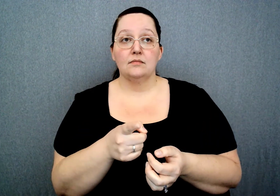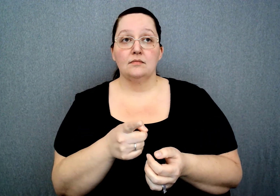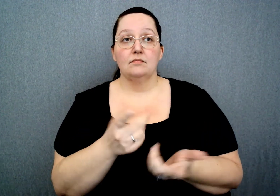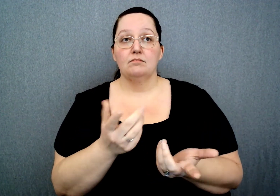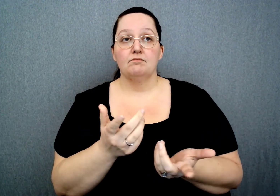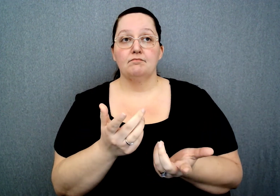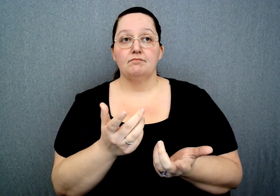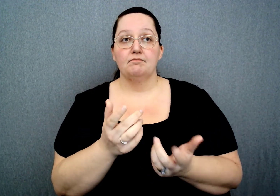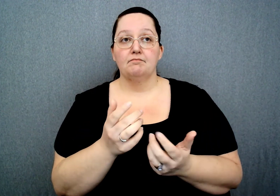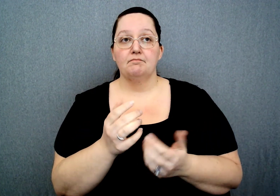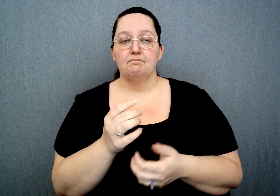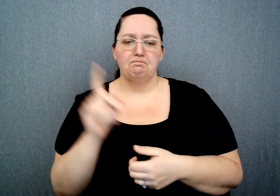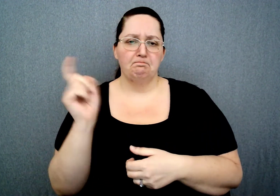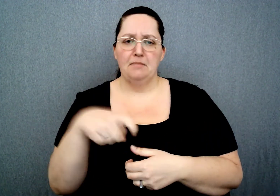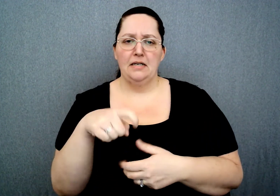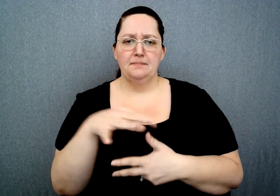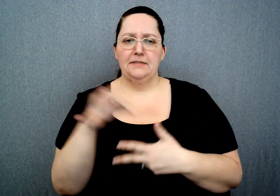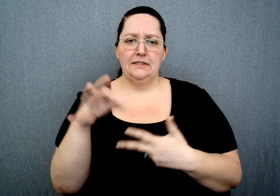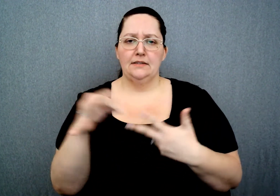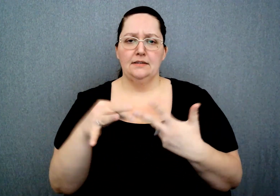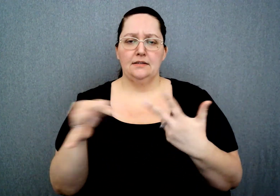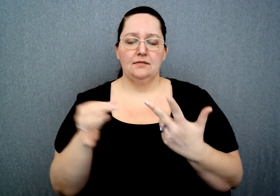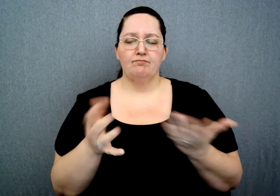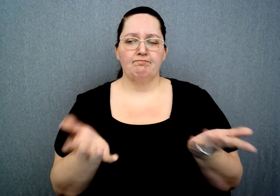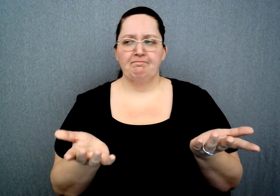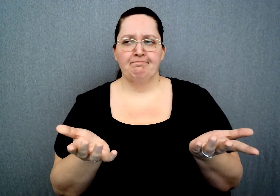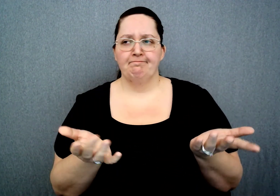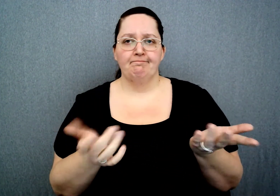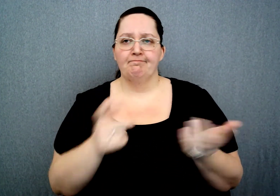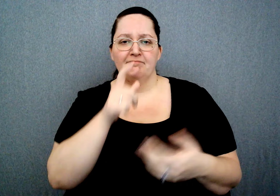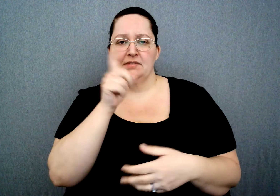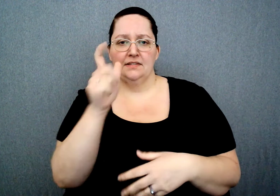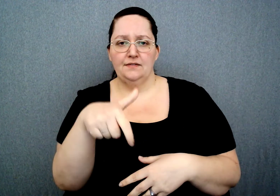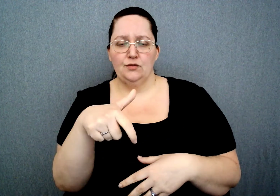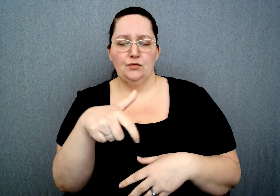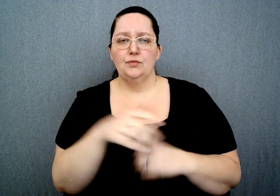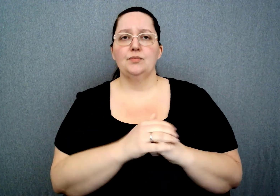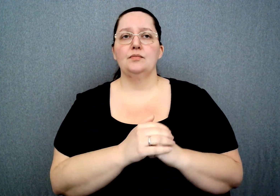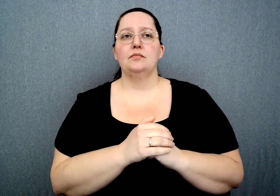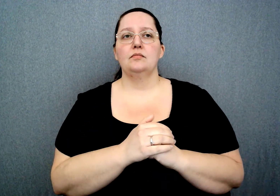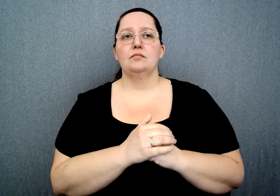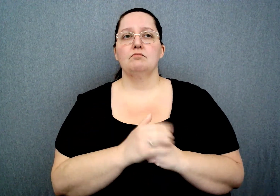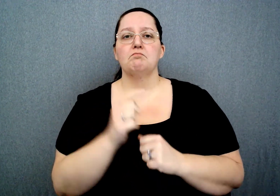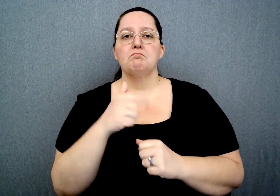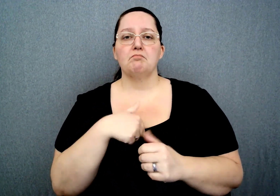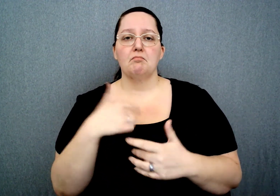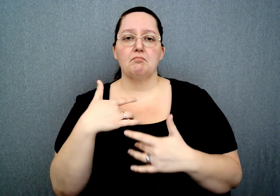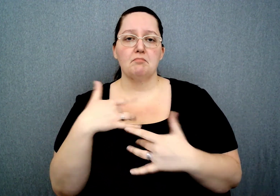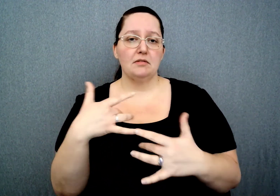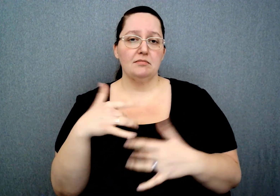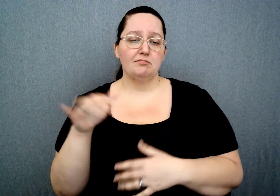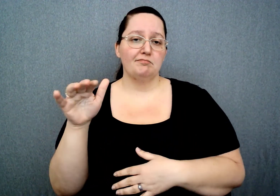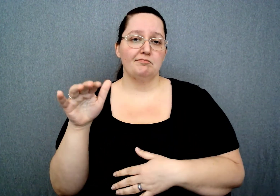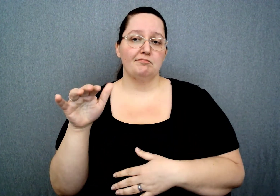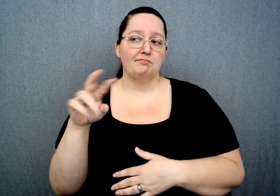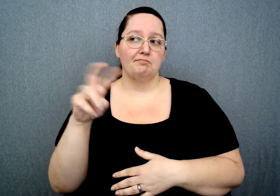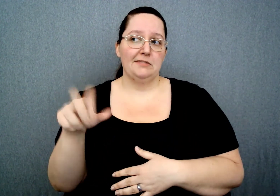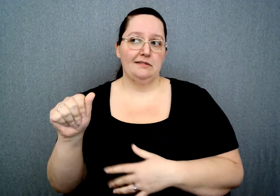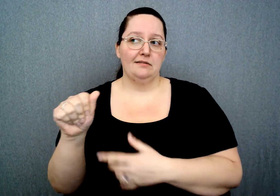Really, it honestly does not matter which one you choose. The sign, it's up to you. I tend to